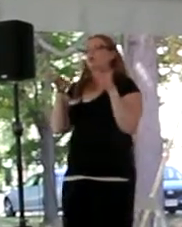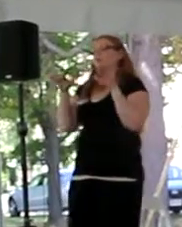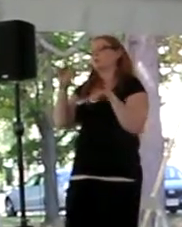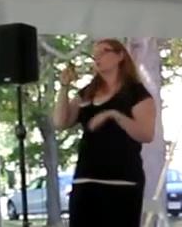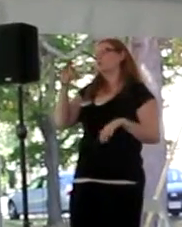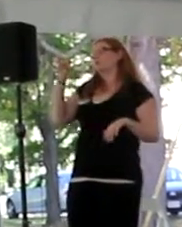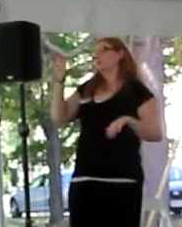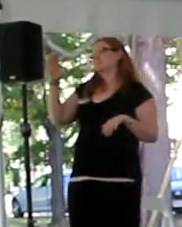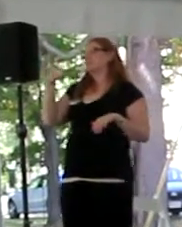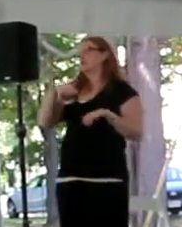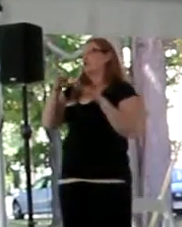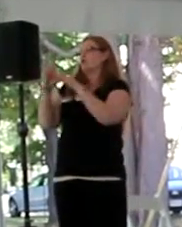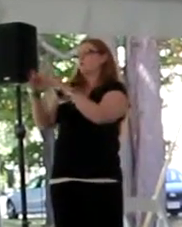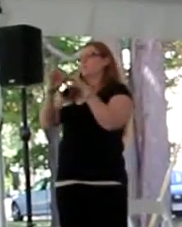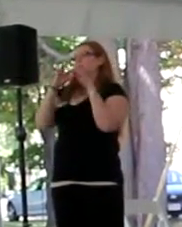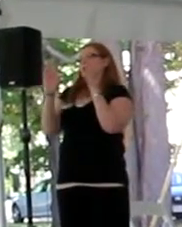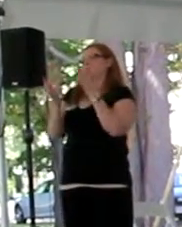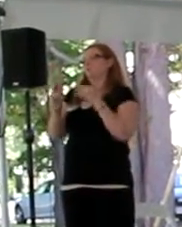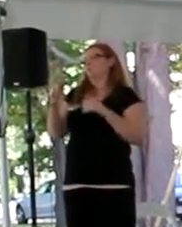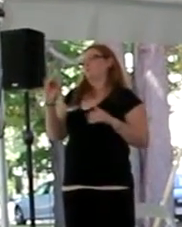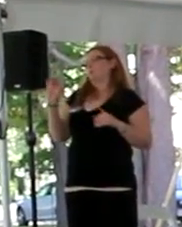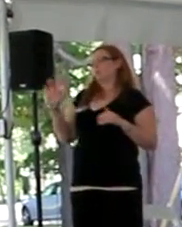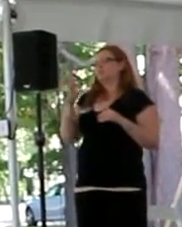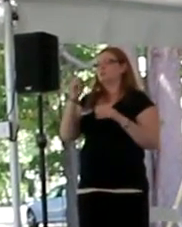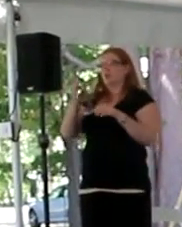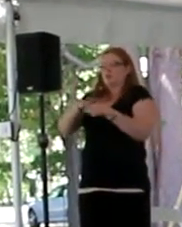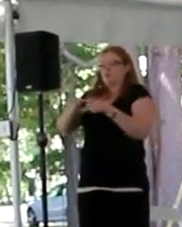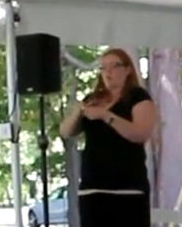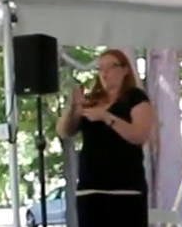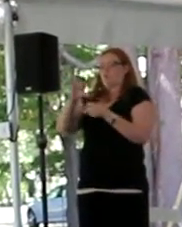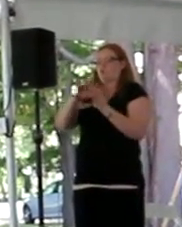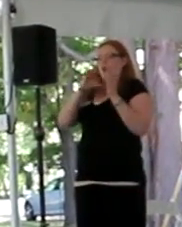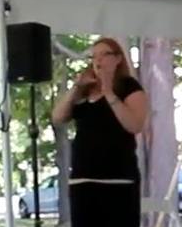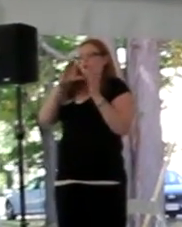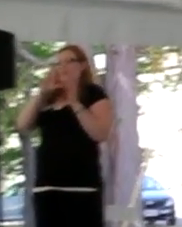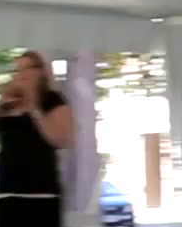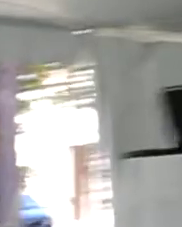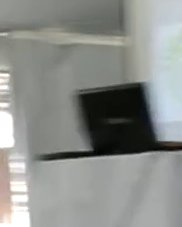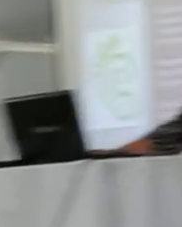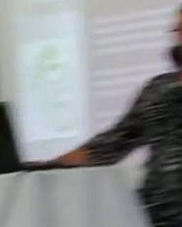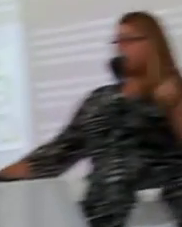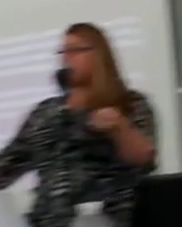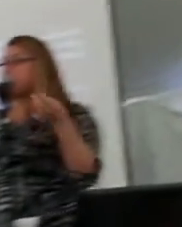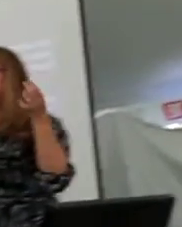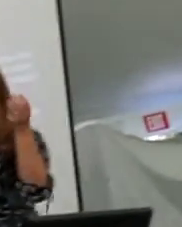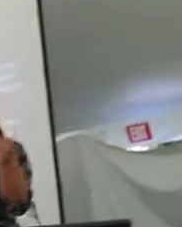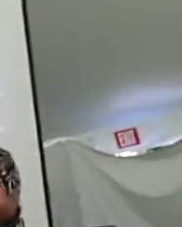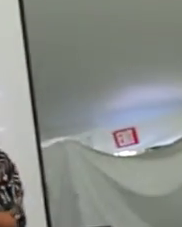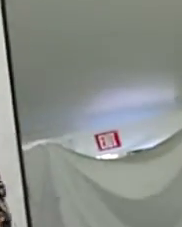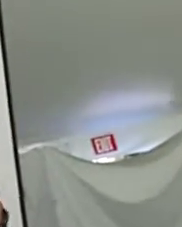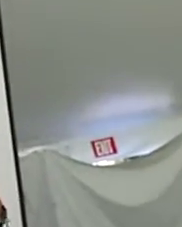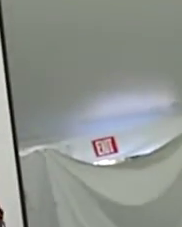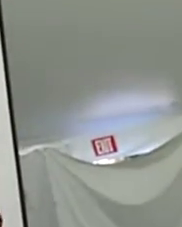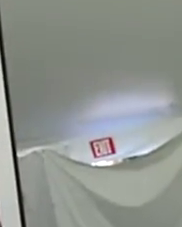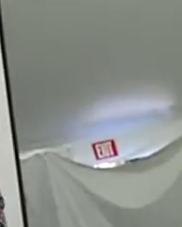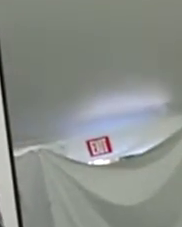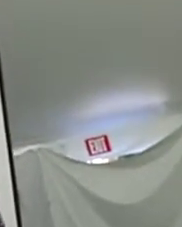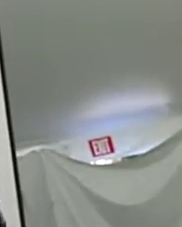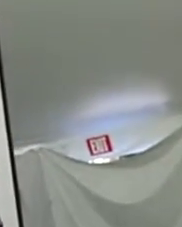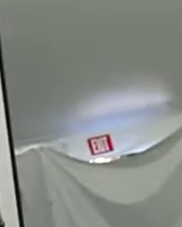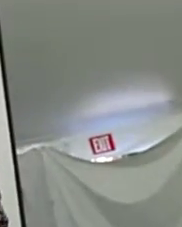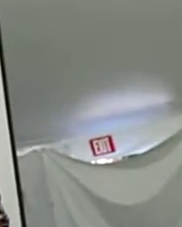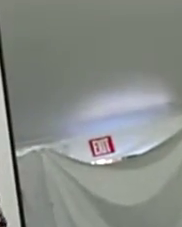we're looping New York City and the local chapter is taking their 40% and putting it towards looping churches, synagogues,